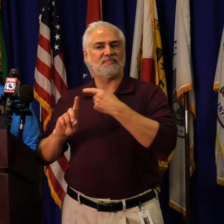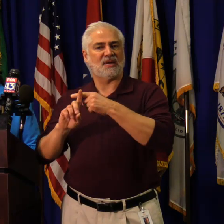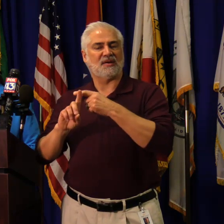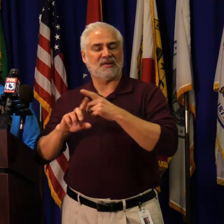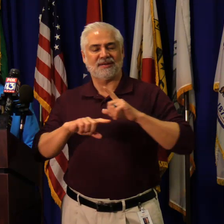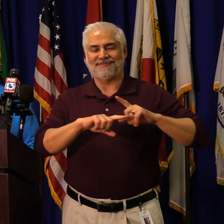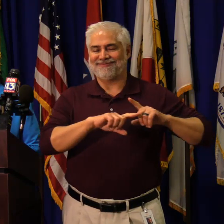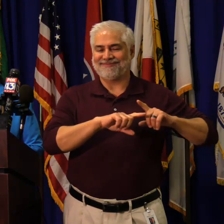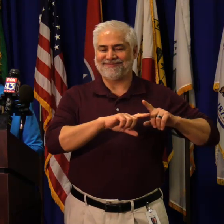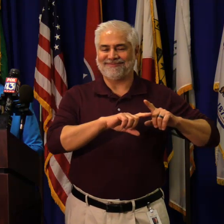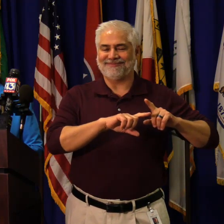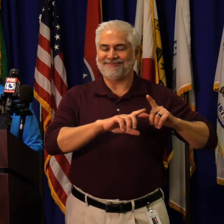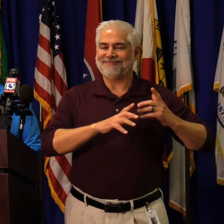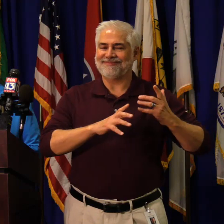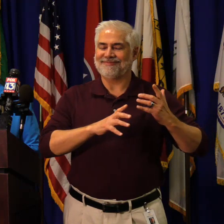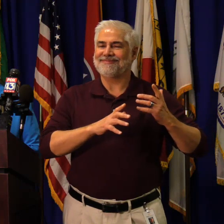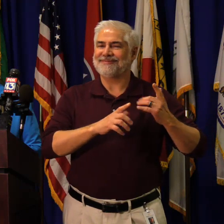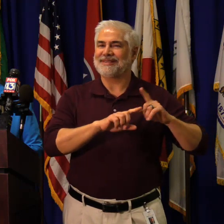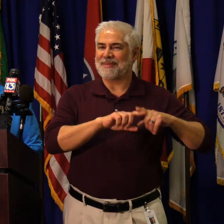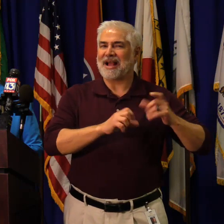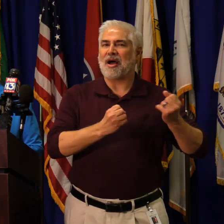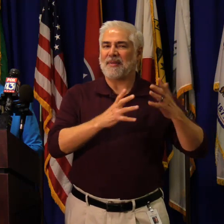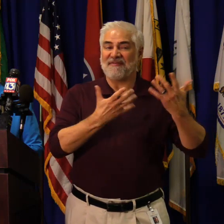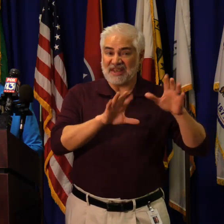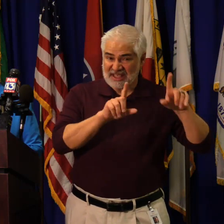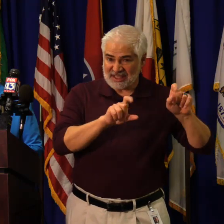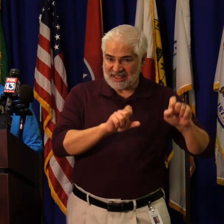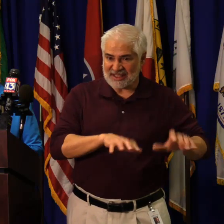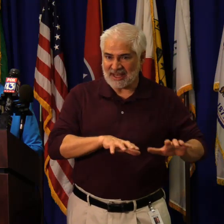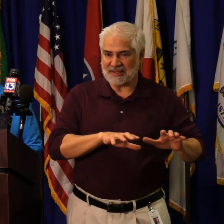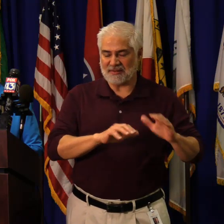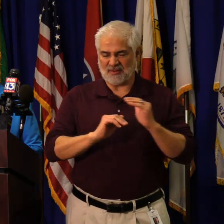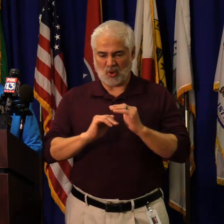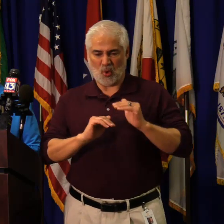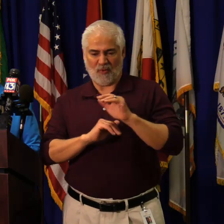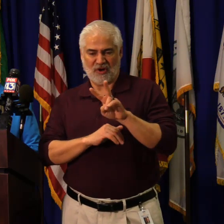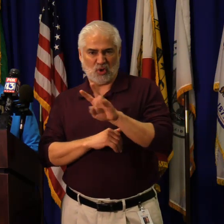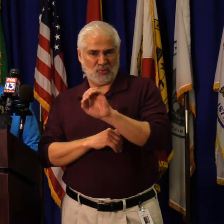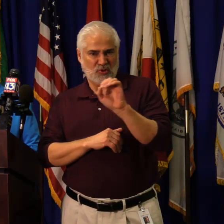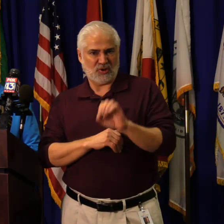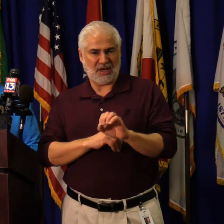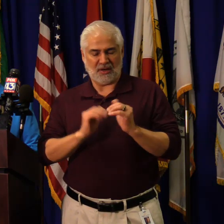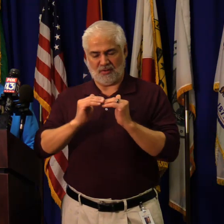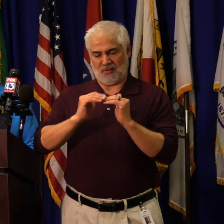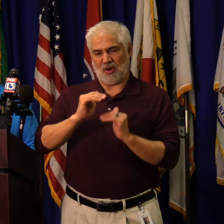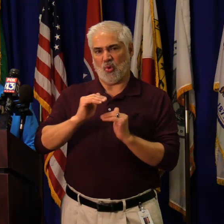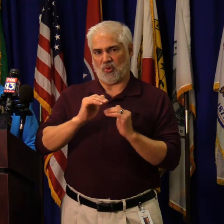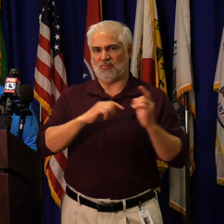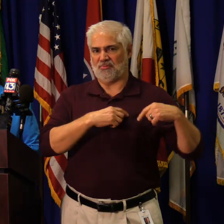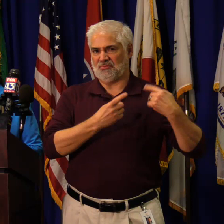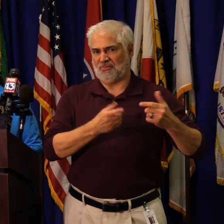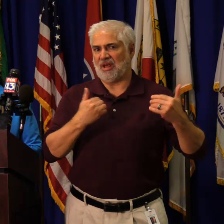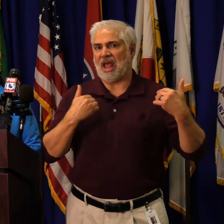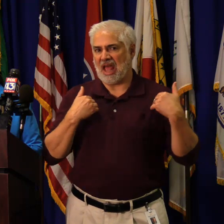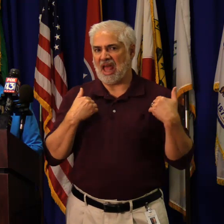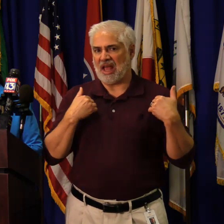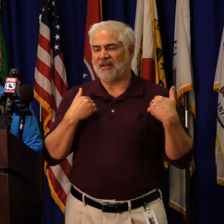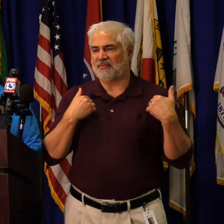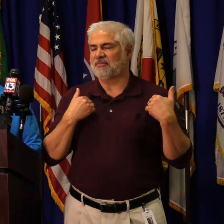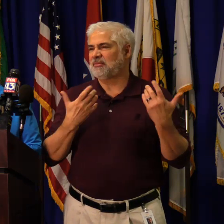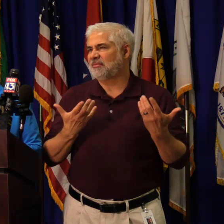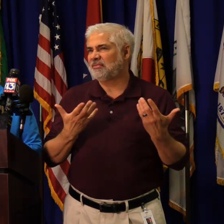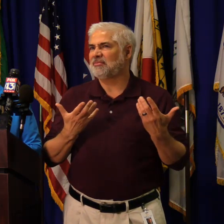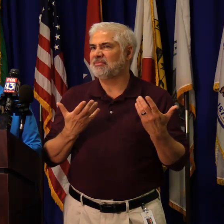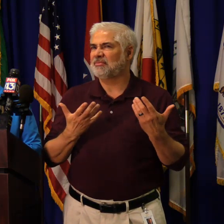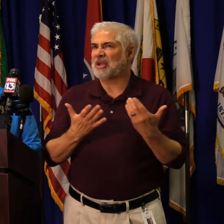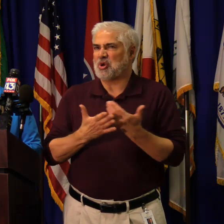those that were actually tested, was a little bit over 2%, which is lower than what we had. Now that's fairly early and we don't